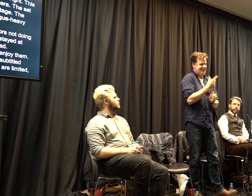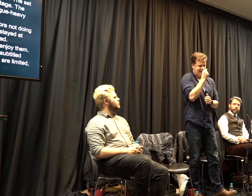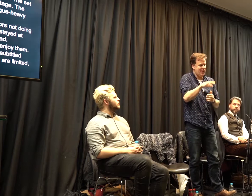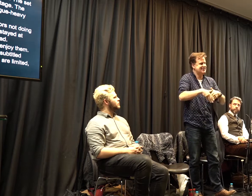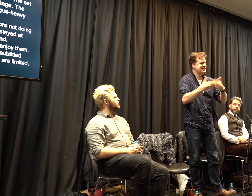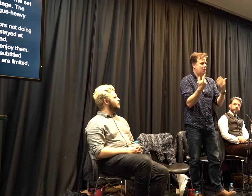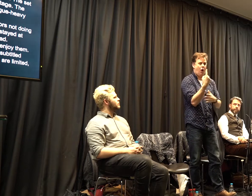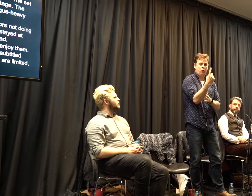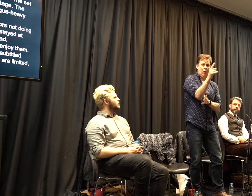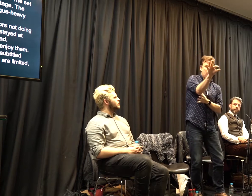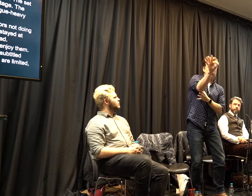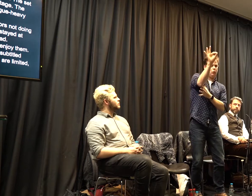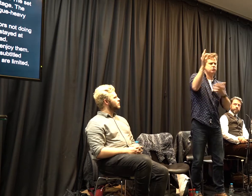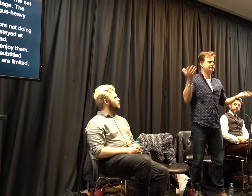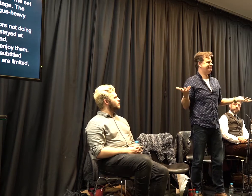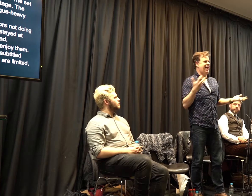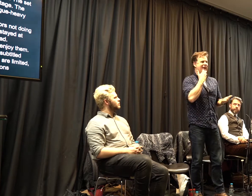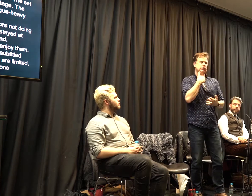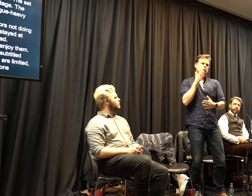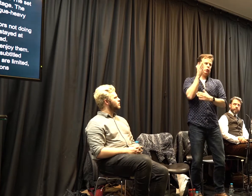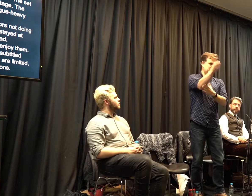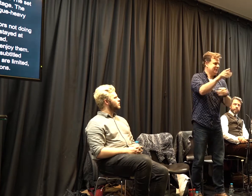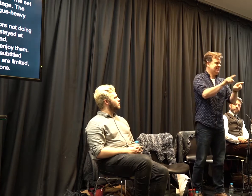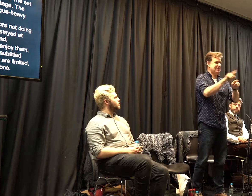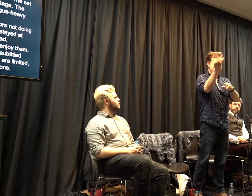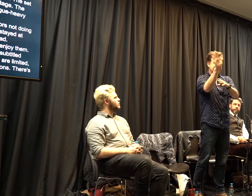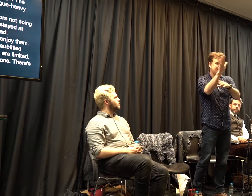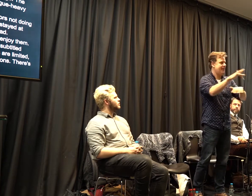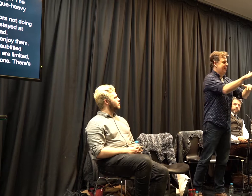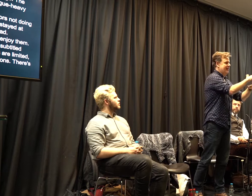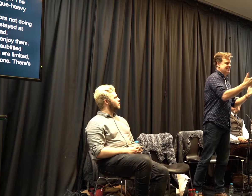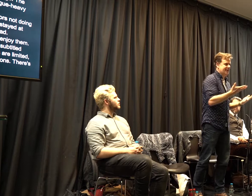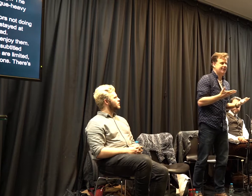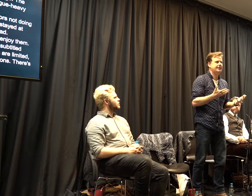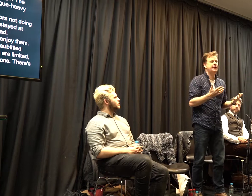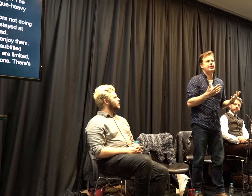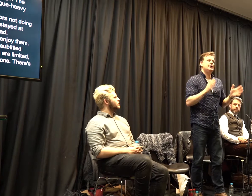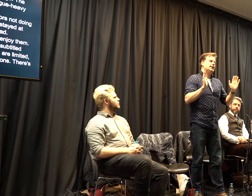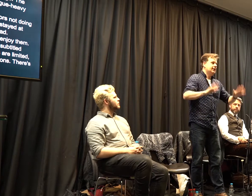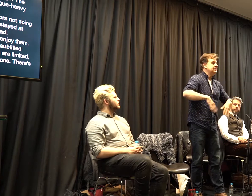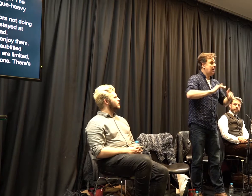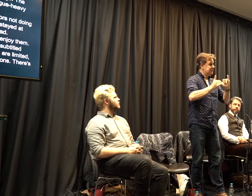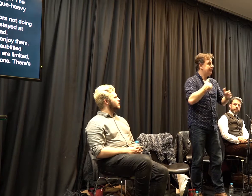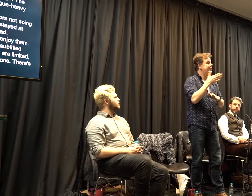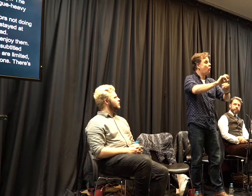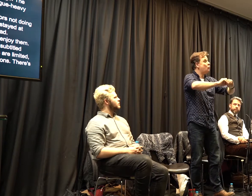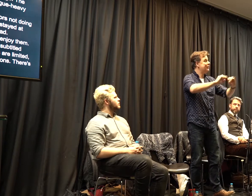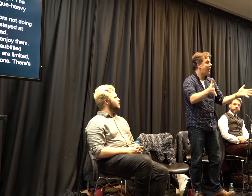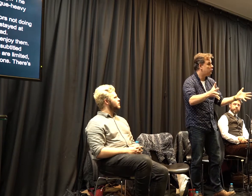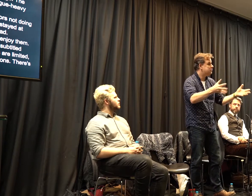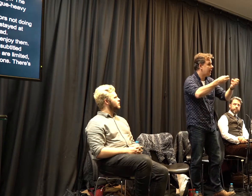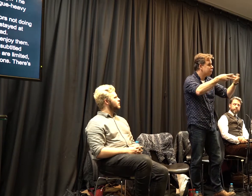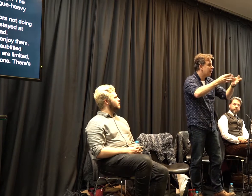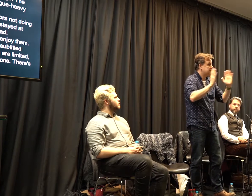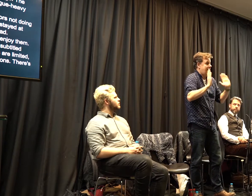to go without the captions. There's only a choice of once, and it's the same across